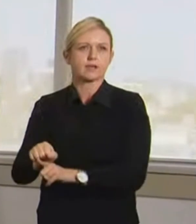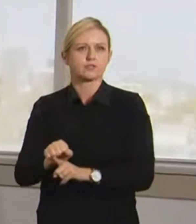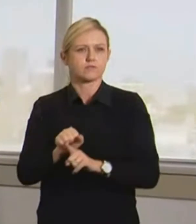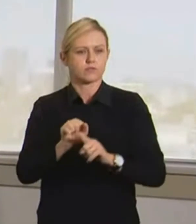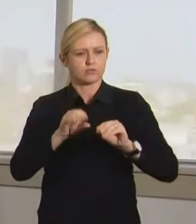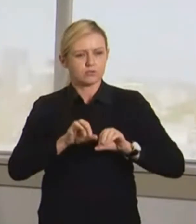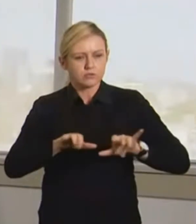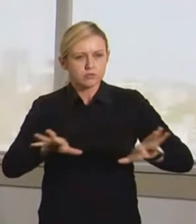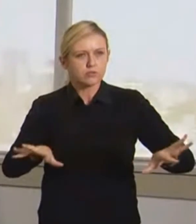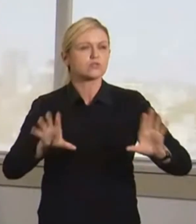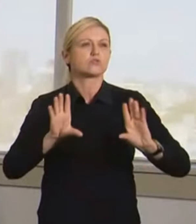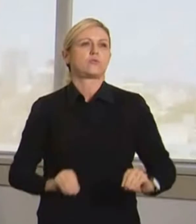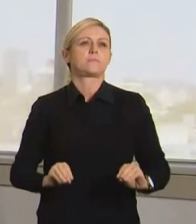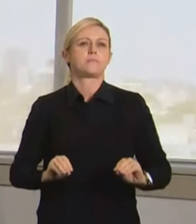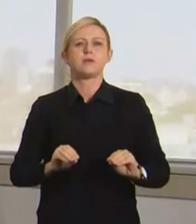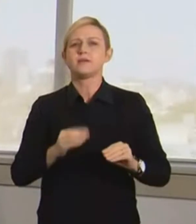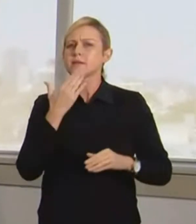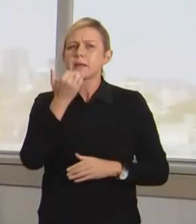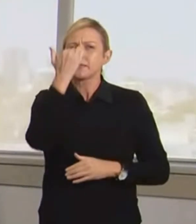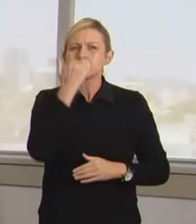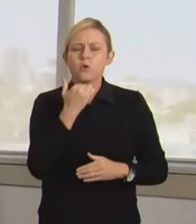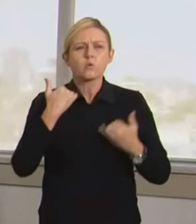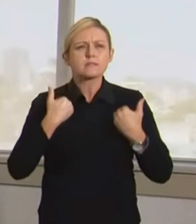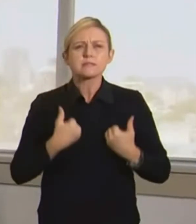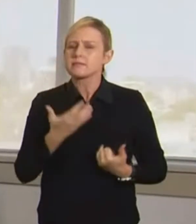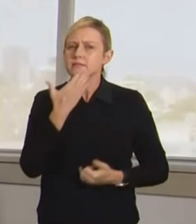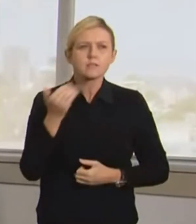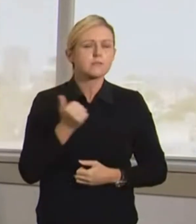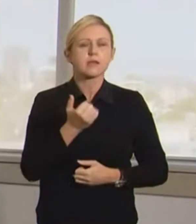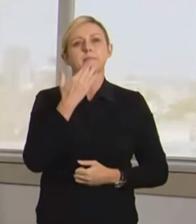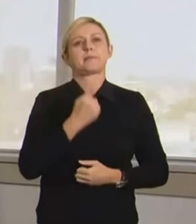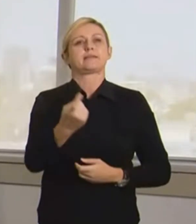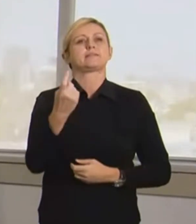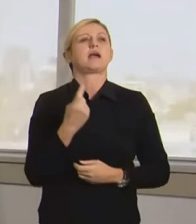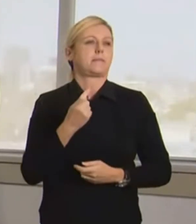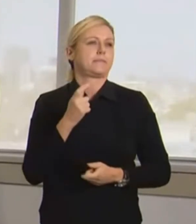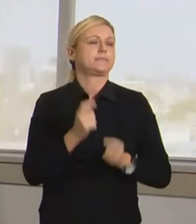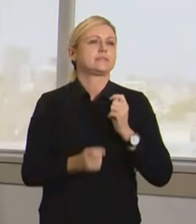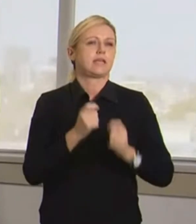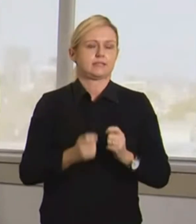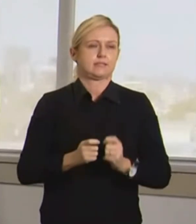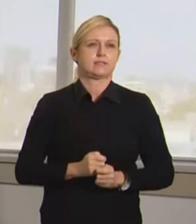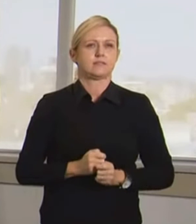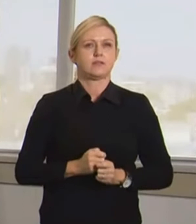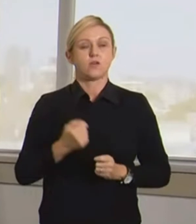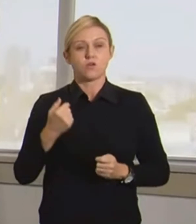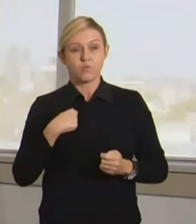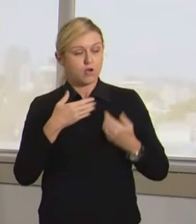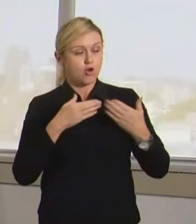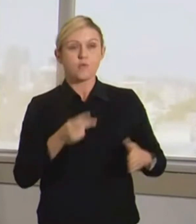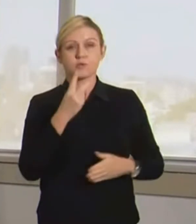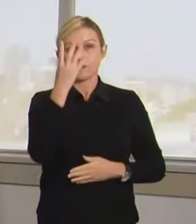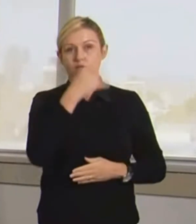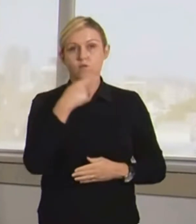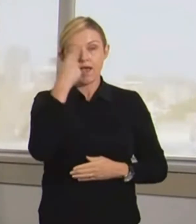again, anyone with even the most minimal of symptoms, please come forward to testing. And services are available 24 hours a day across the state